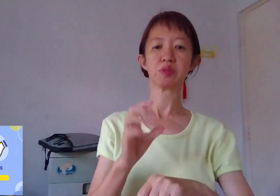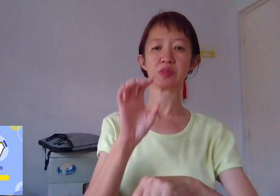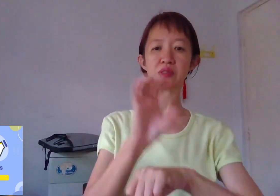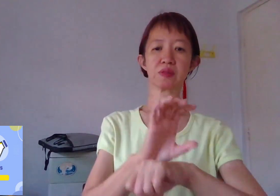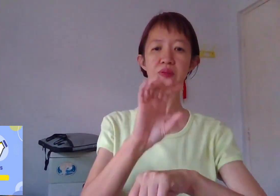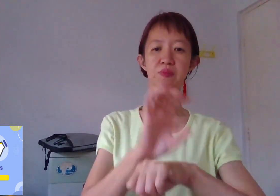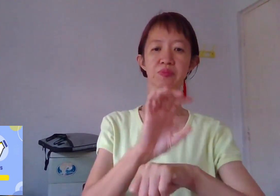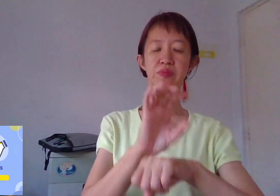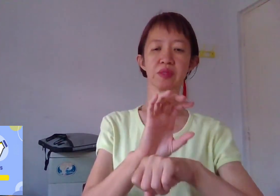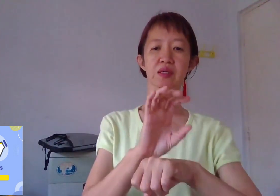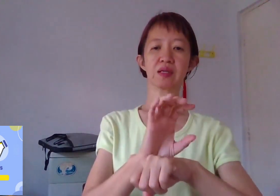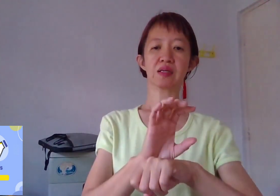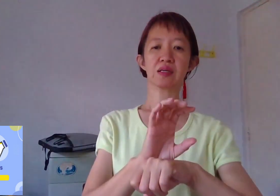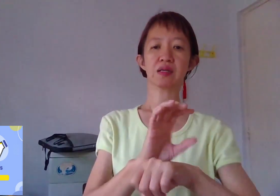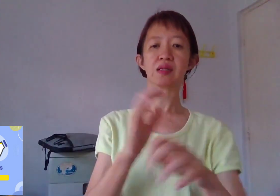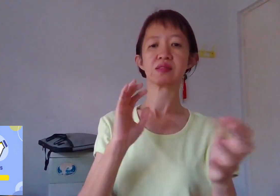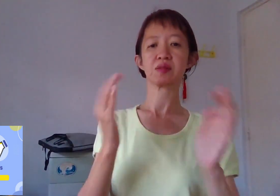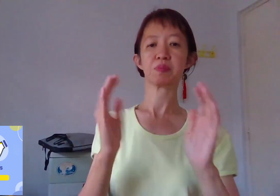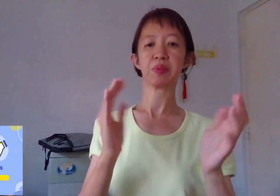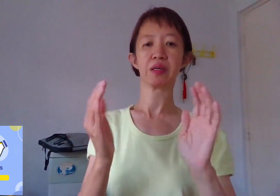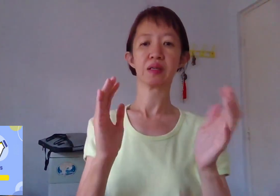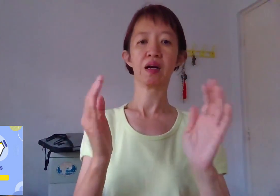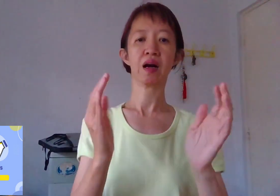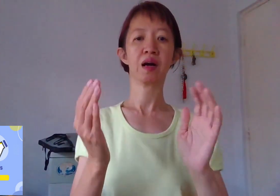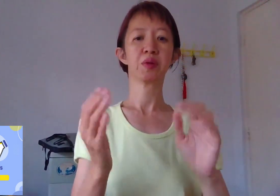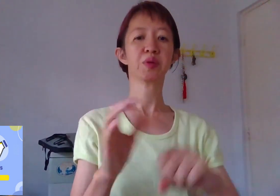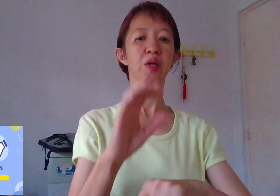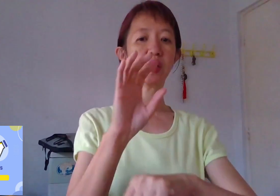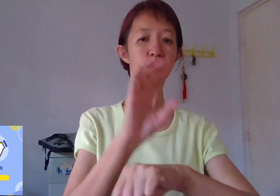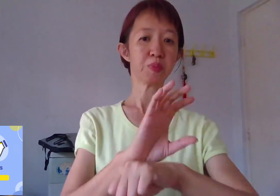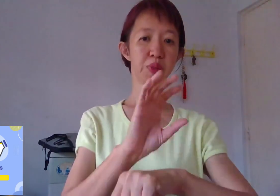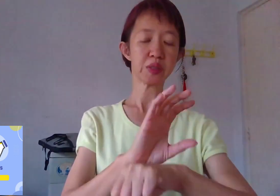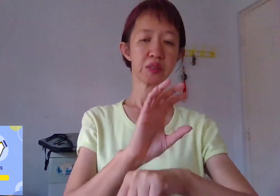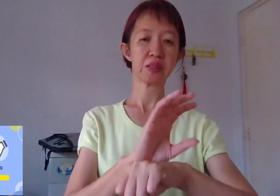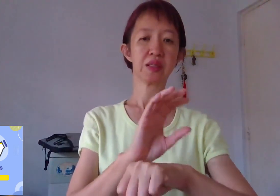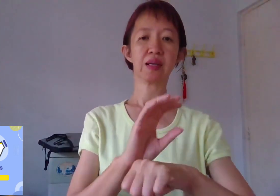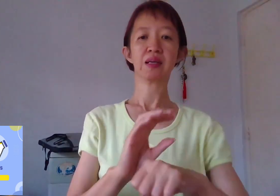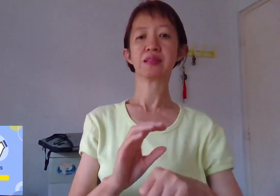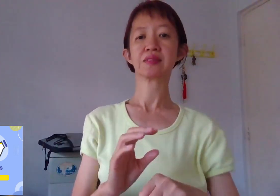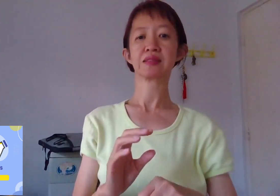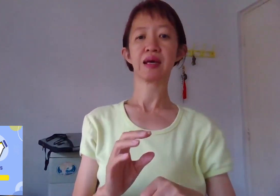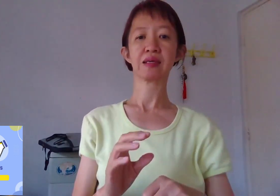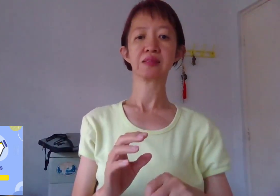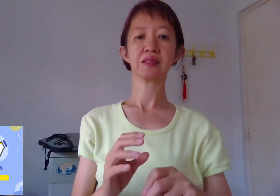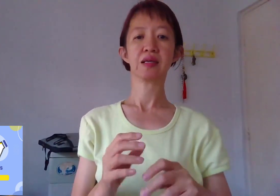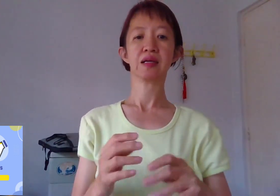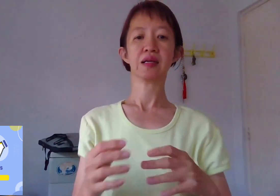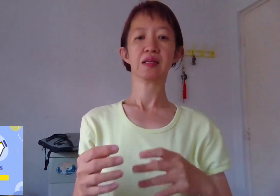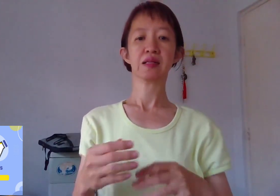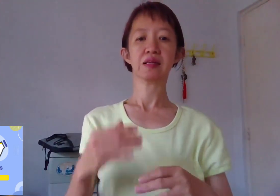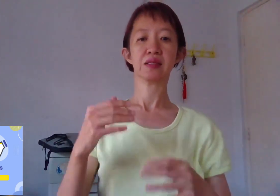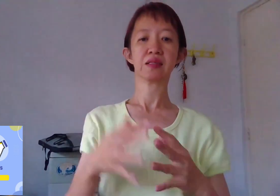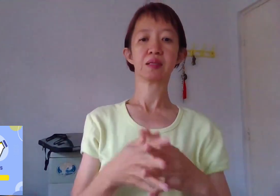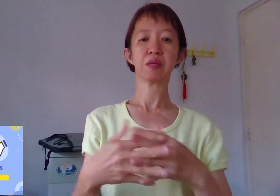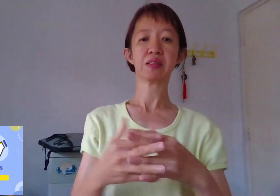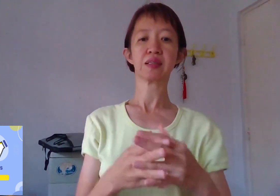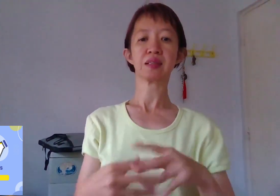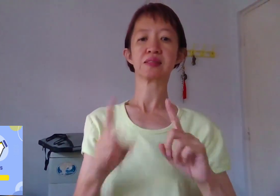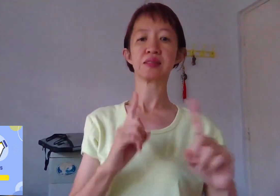computer, let's compare how computer is signed in American